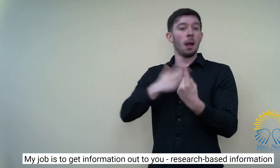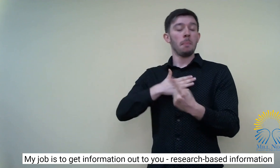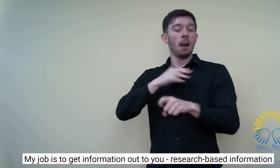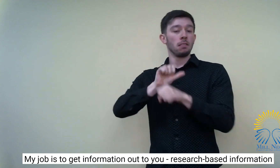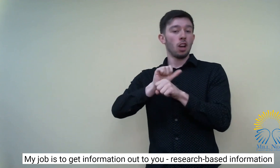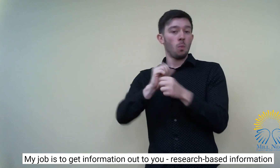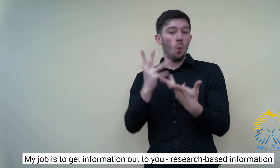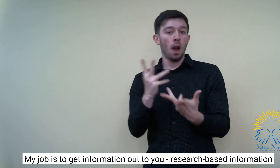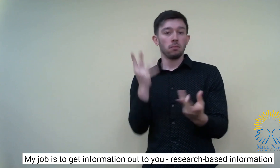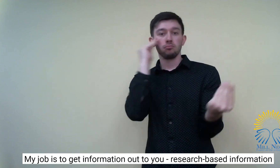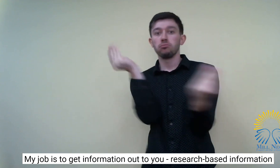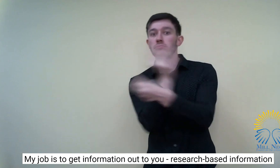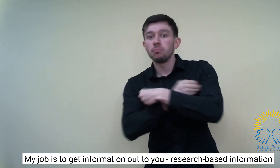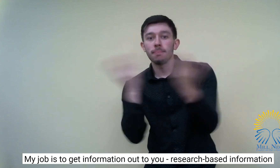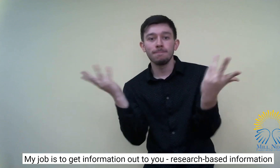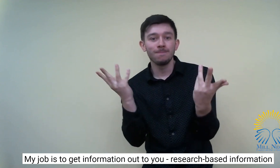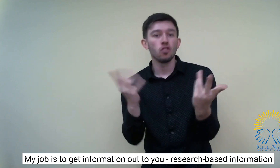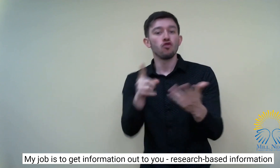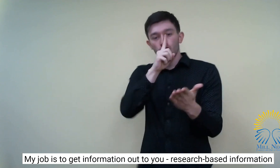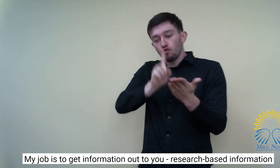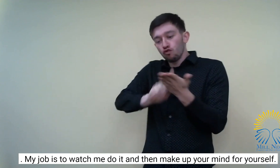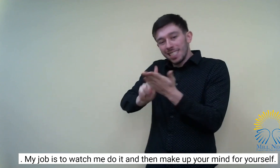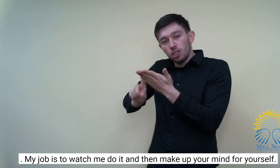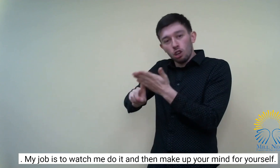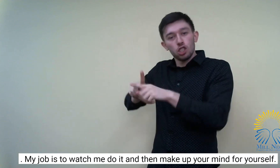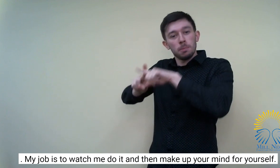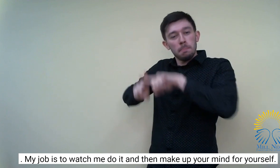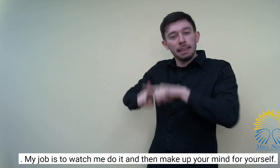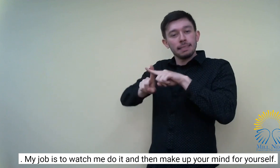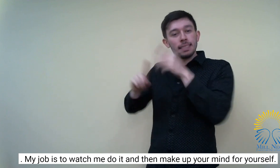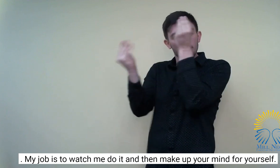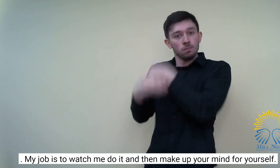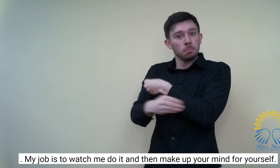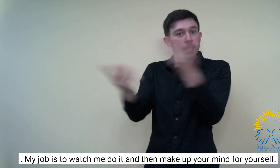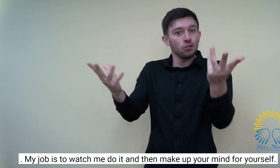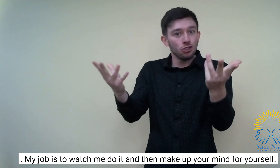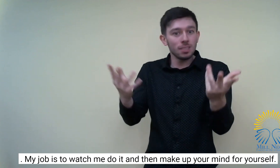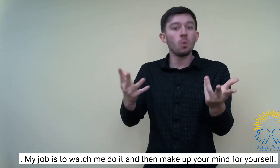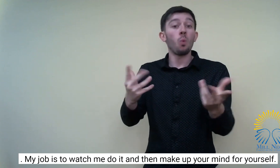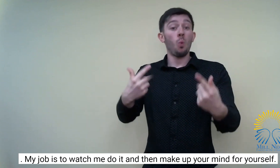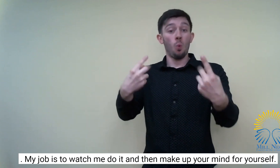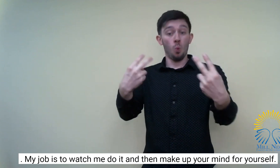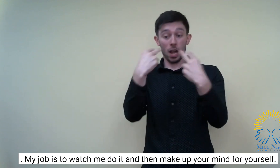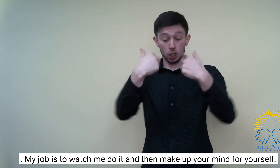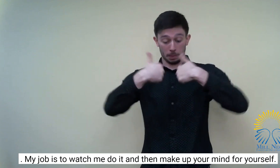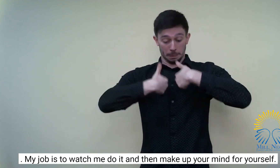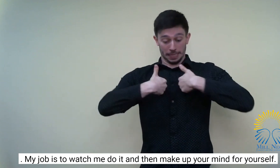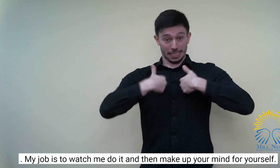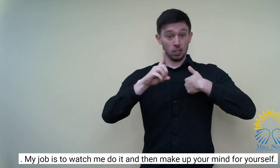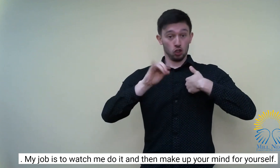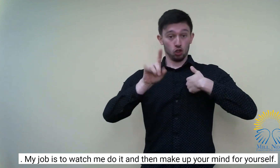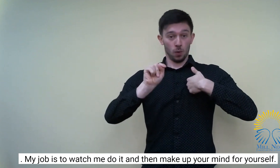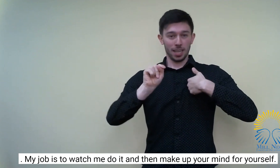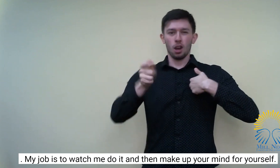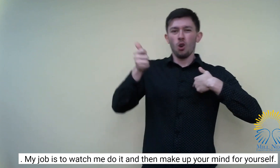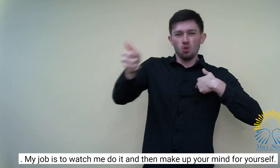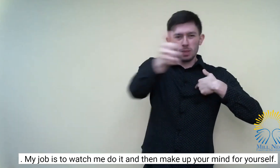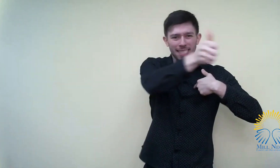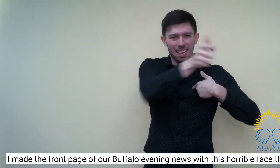you, research-based information. My job is to watch me do it and then make up your mind for yourself. I made